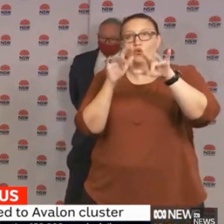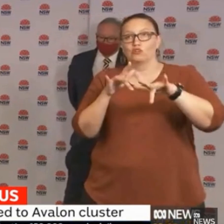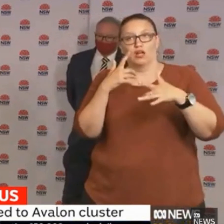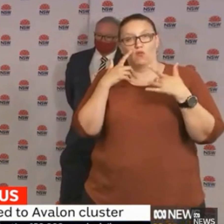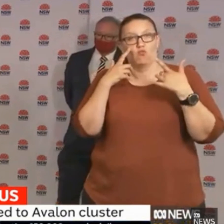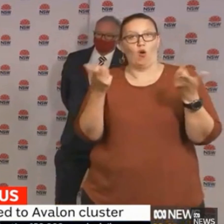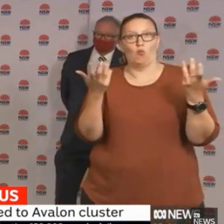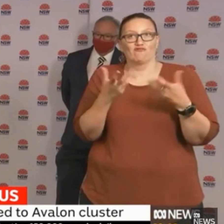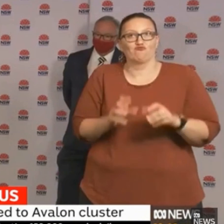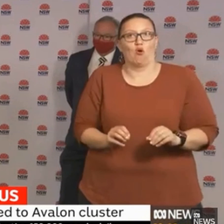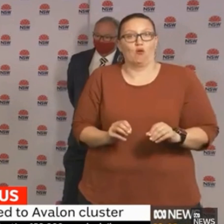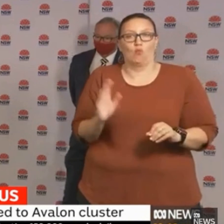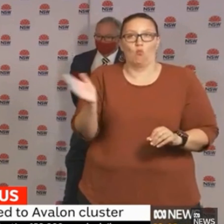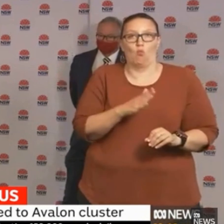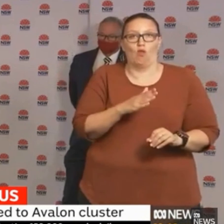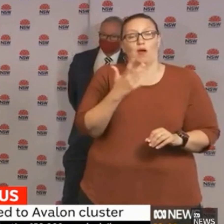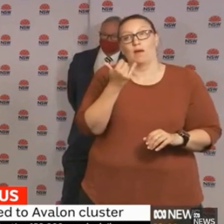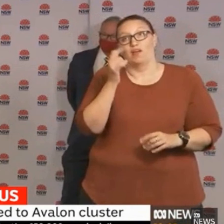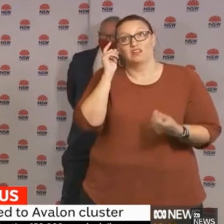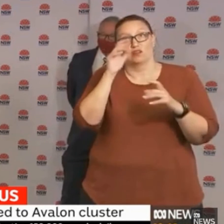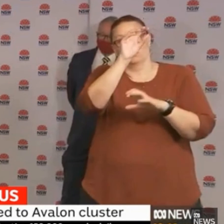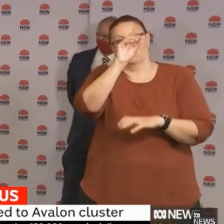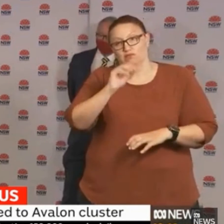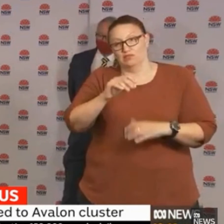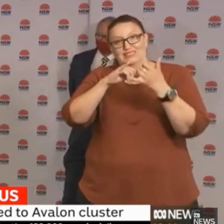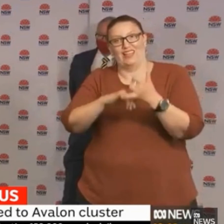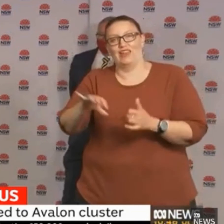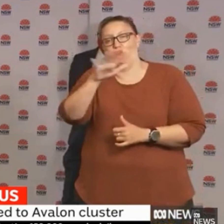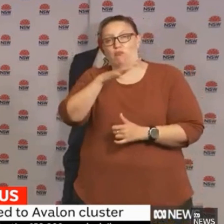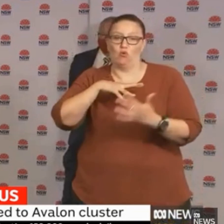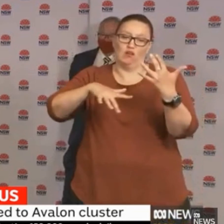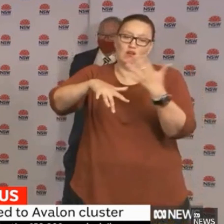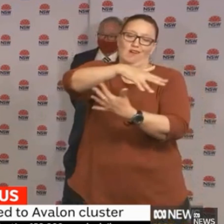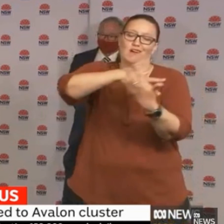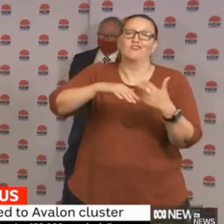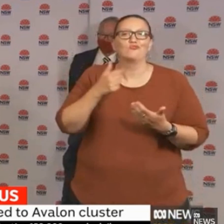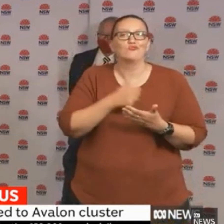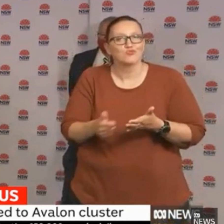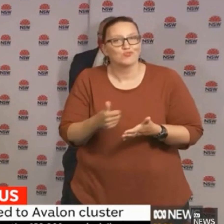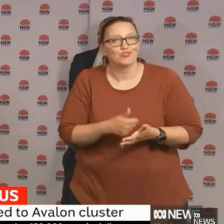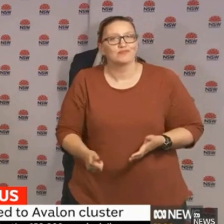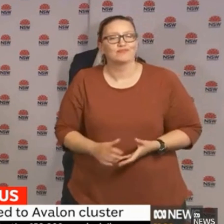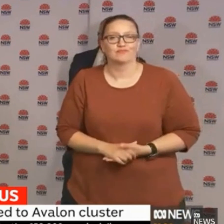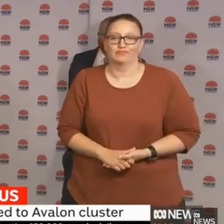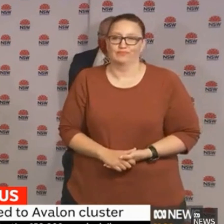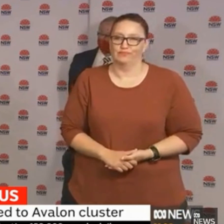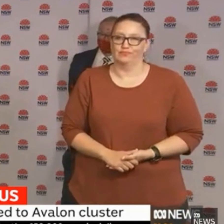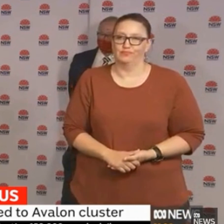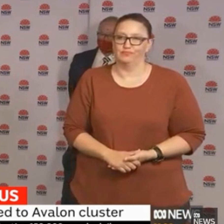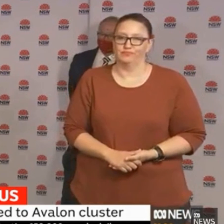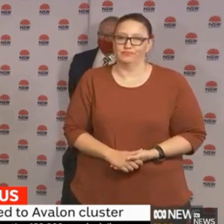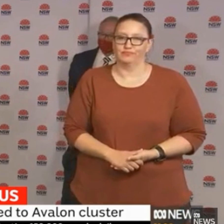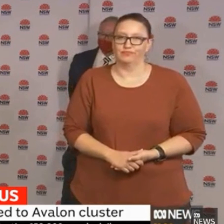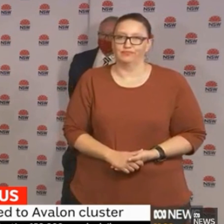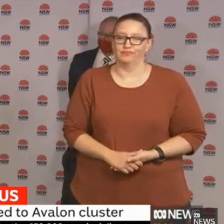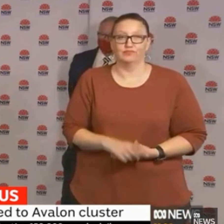southern. It's really pleasing to see the high rates of testing, and that's given us a lot of confidence that we're not missing too much disease, but we really